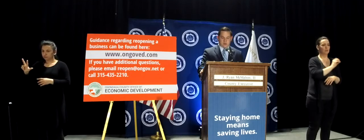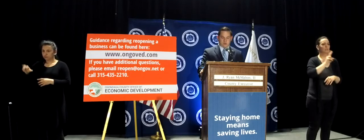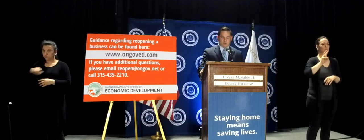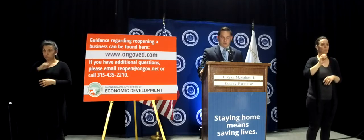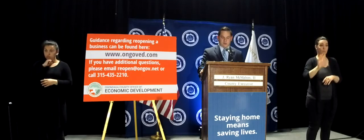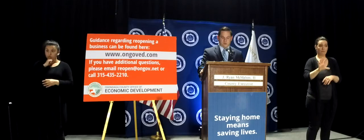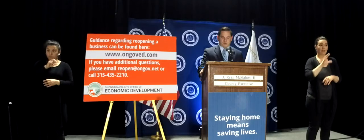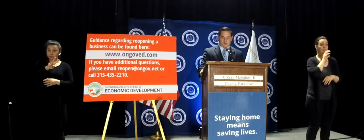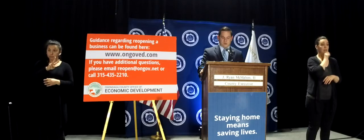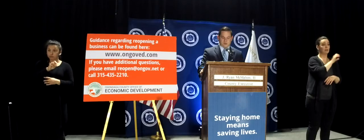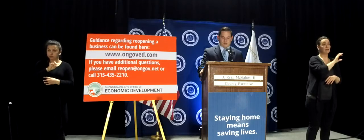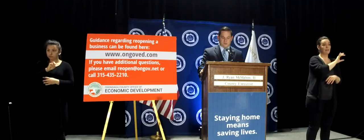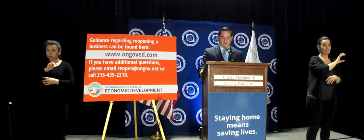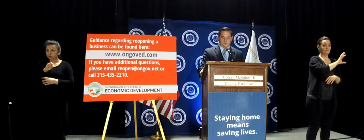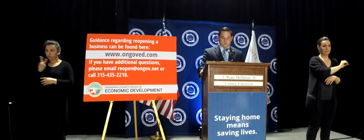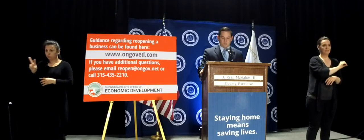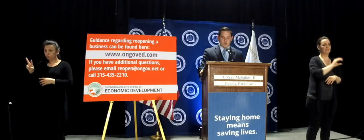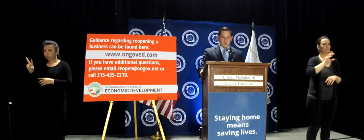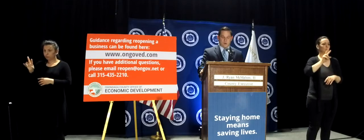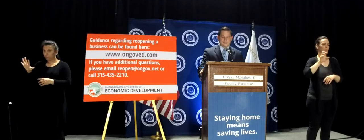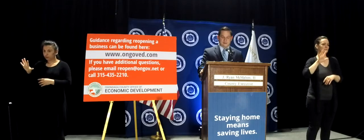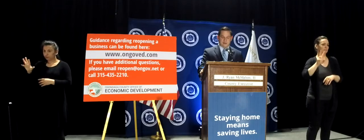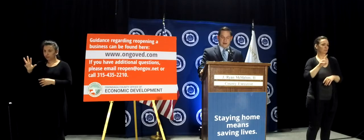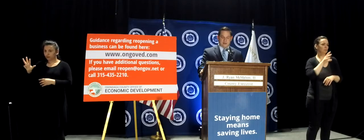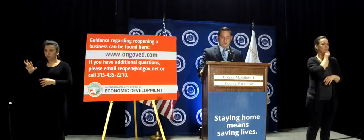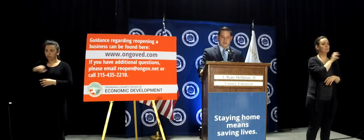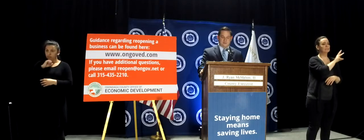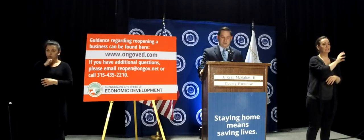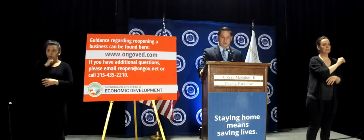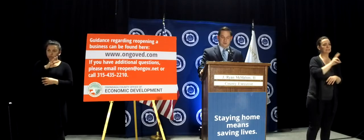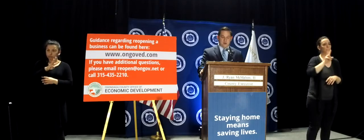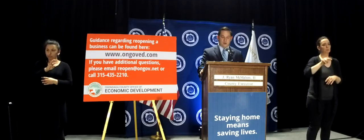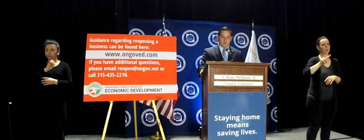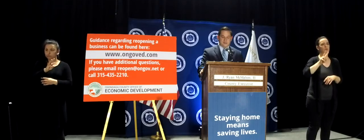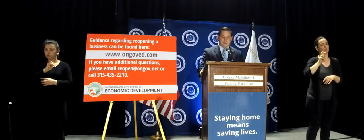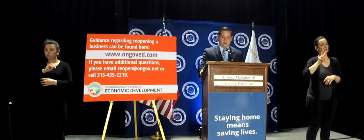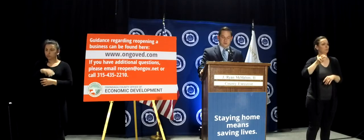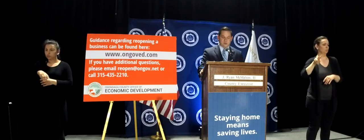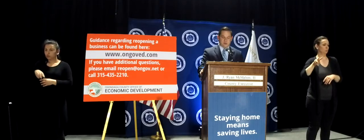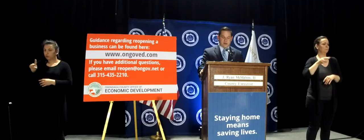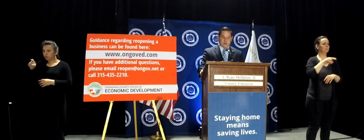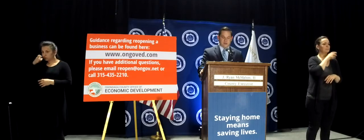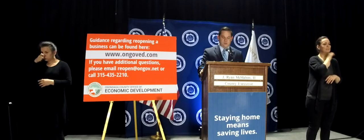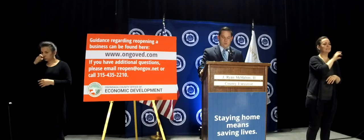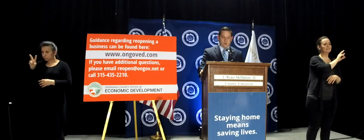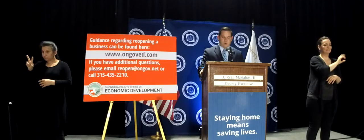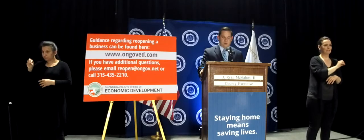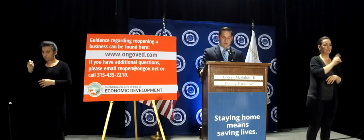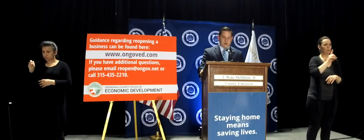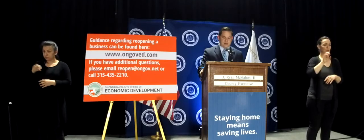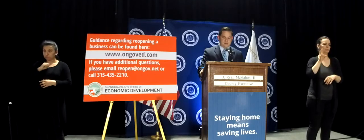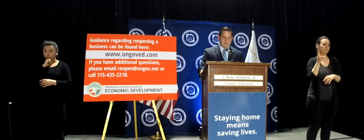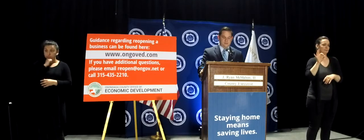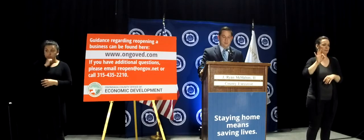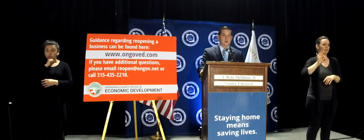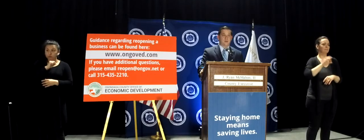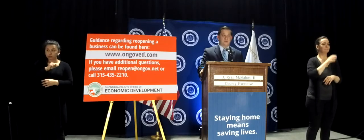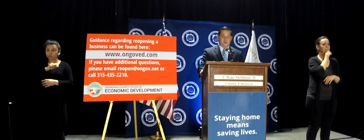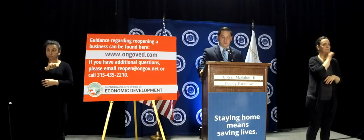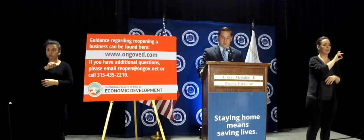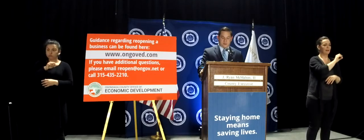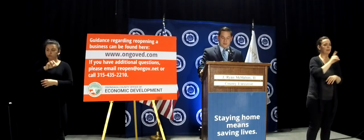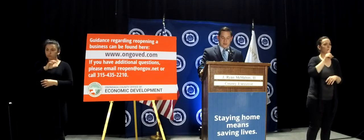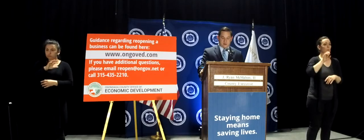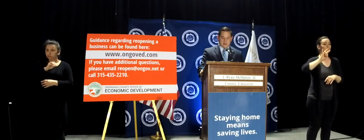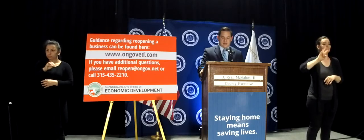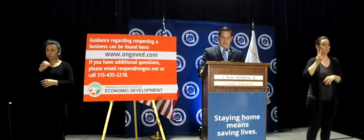50s, 222 in their 60s, 179 in their 70s, 172 in their 80s, 101 in their 90s.